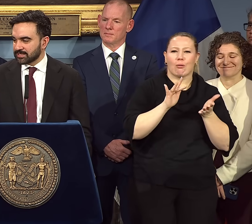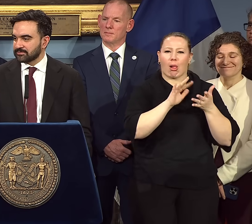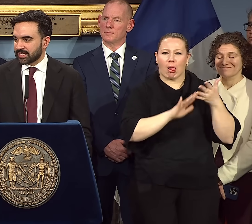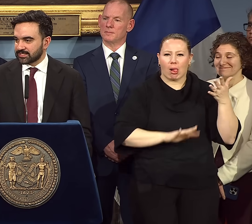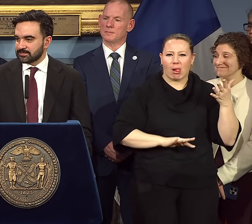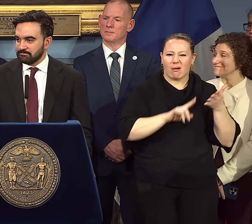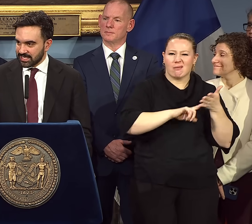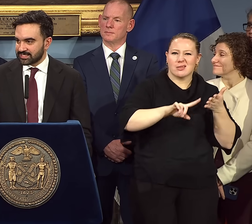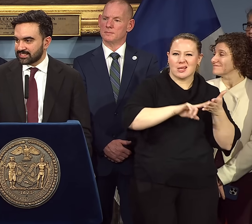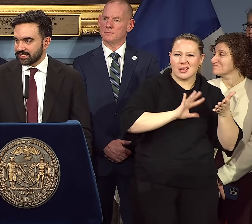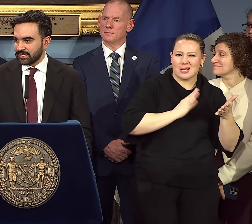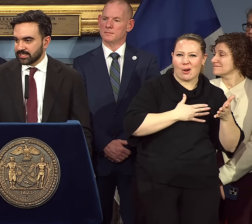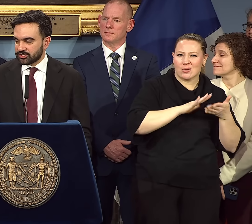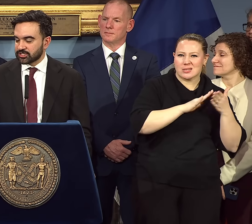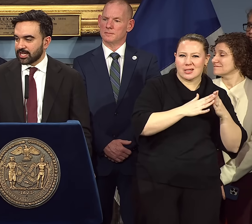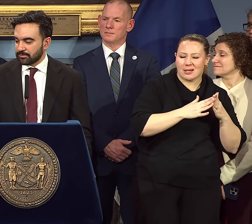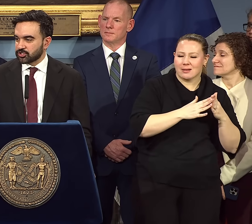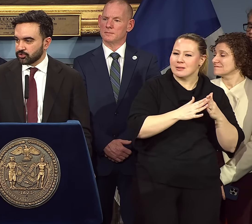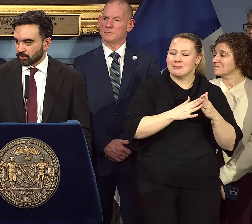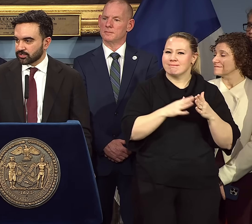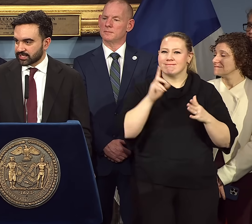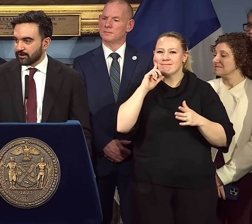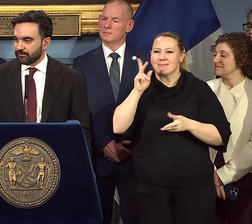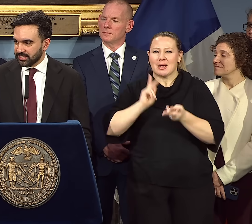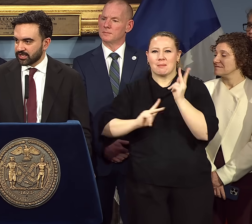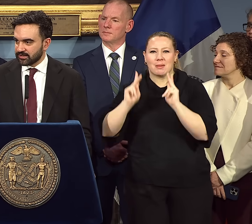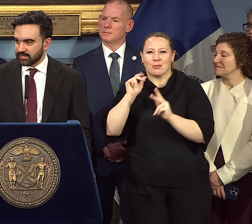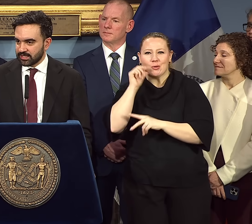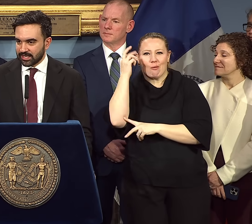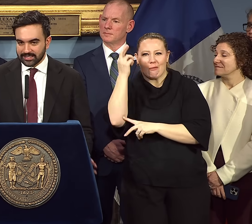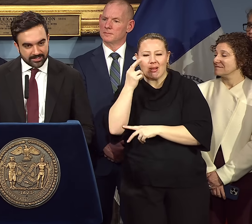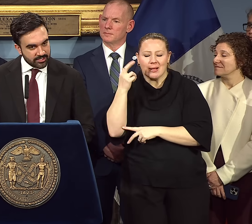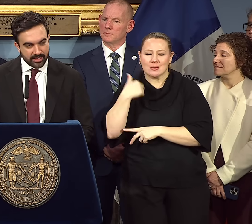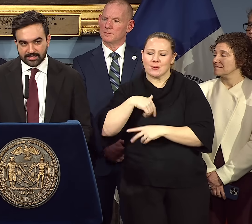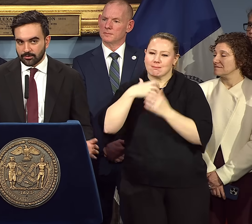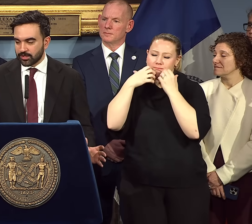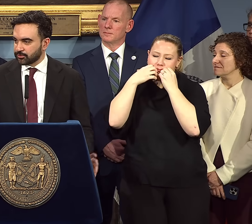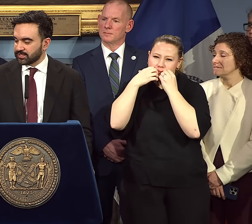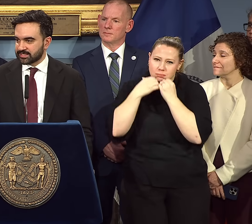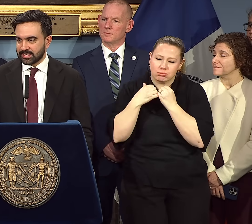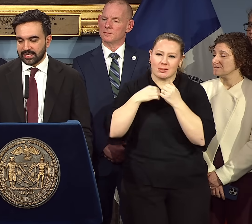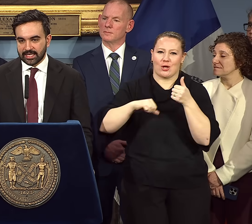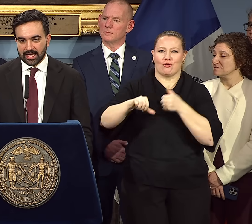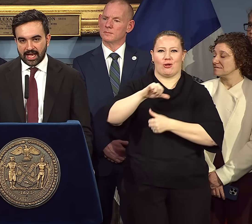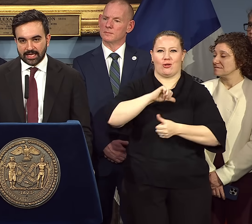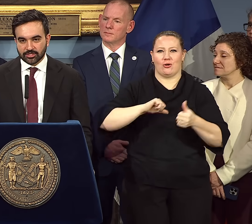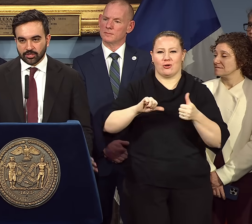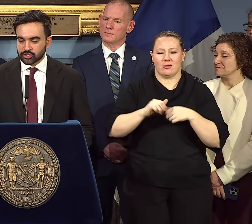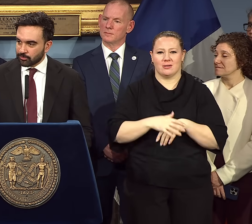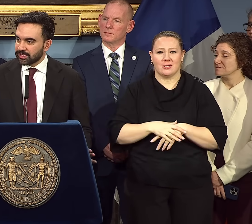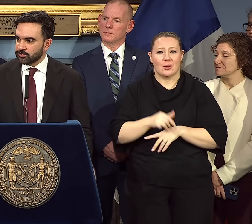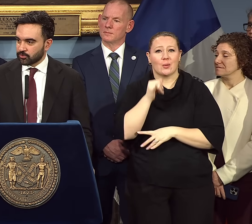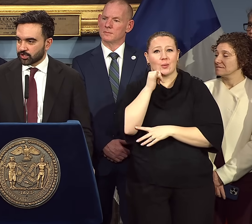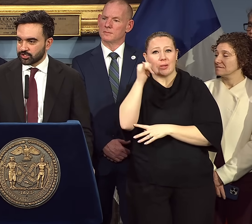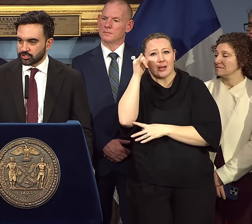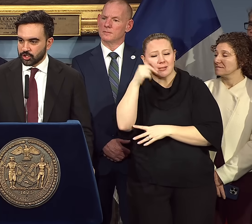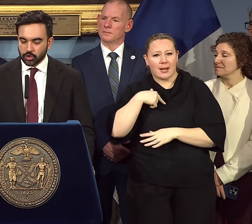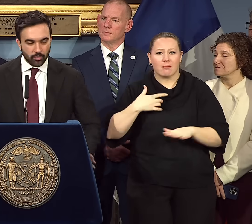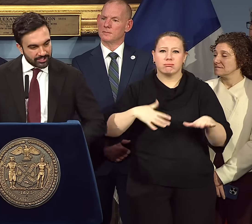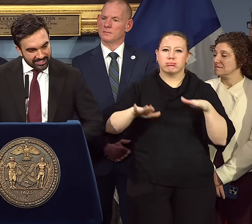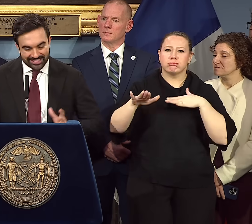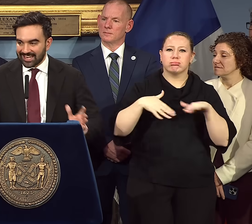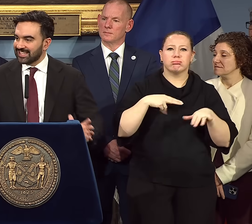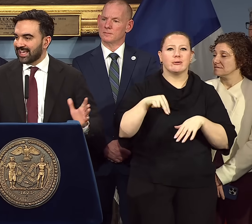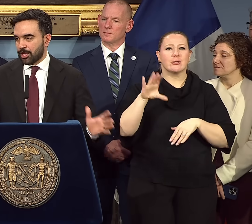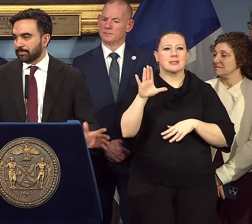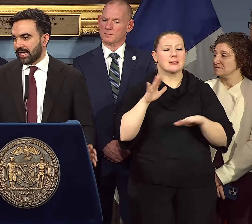think sometimes gets missed is just how much New Yorkers care for each other. And yesterday, as I went through the city, I saw so many New Yorkers who